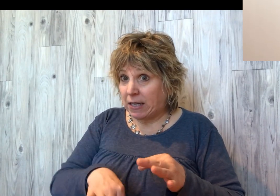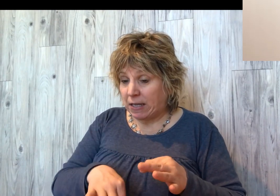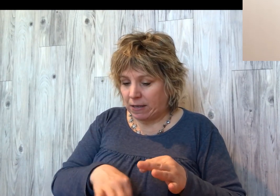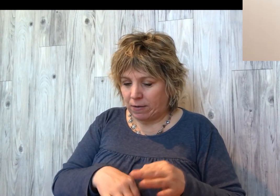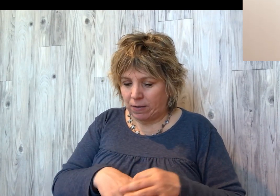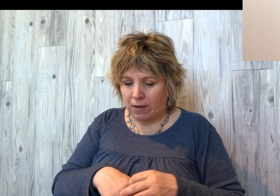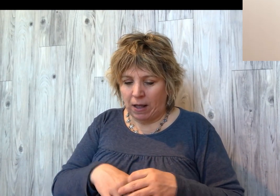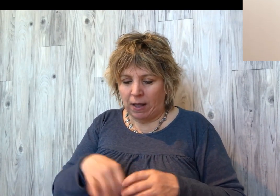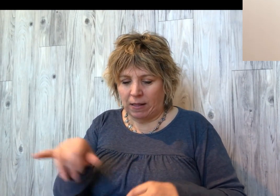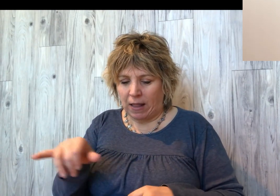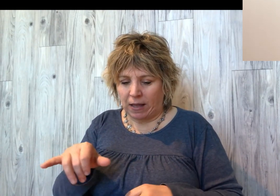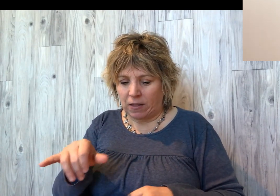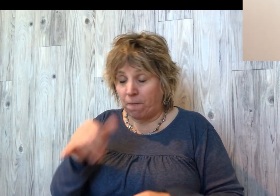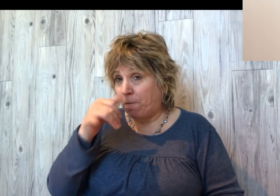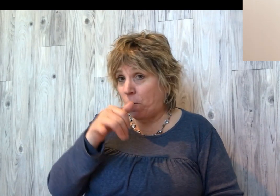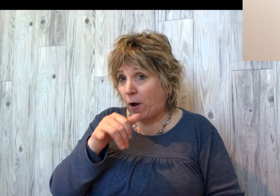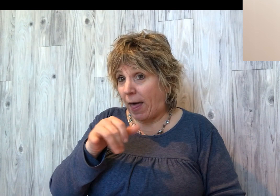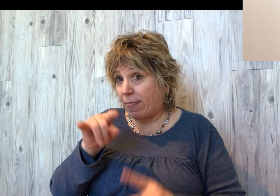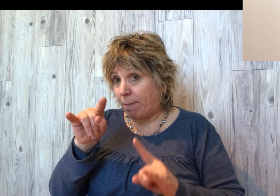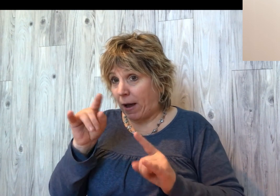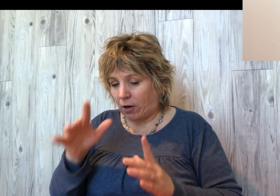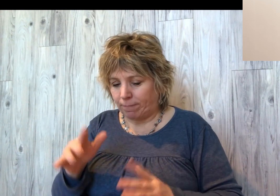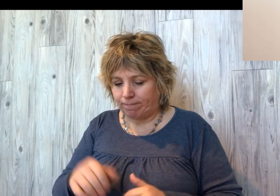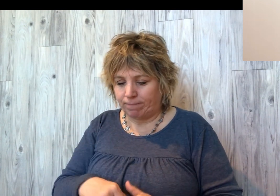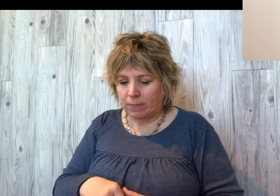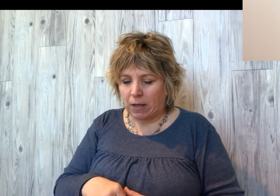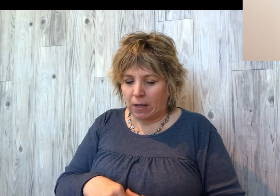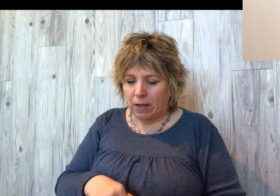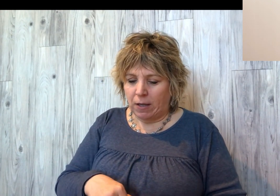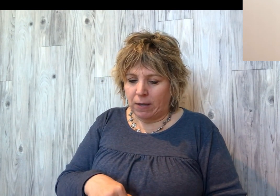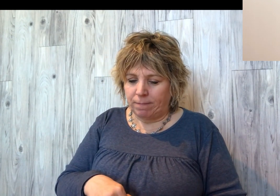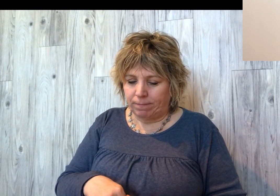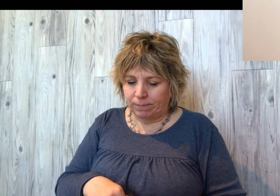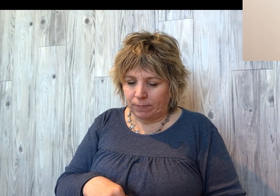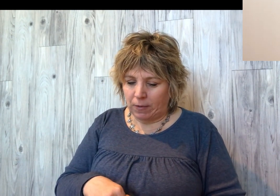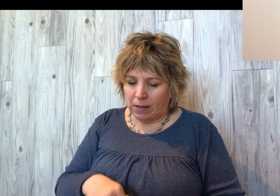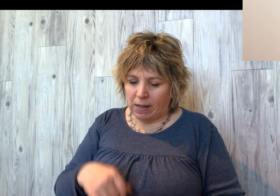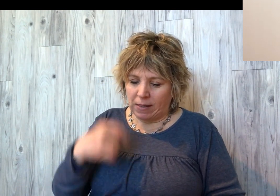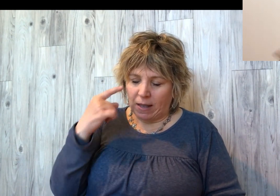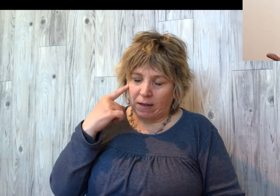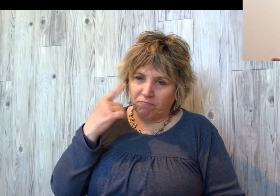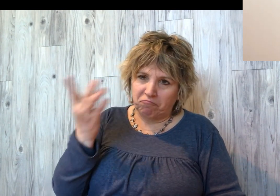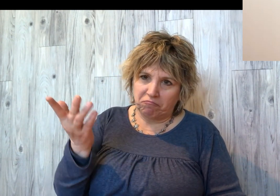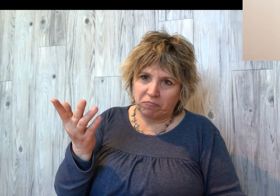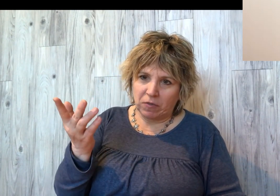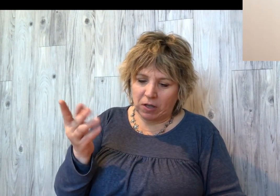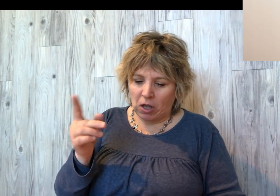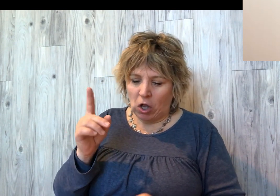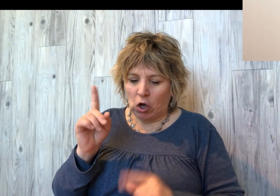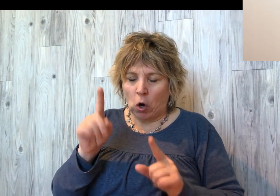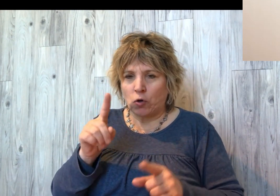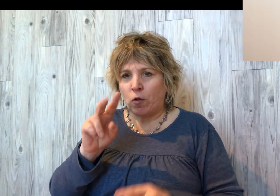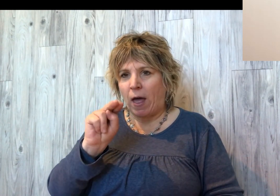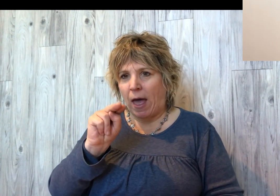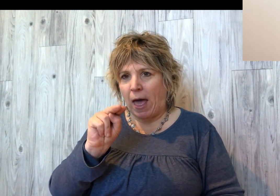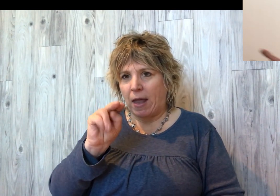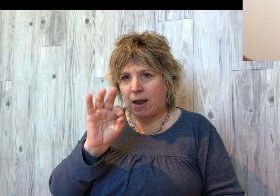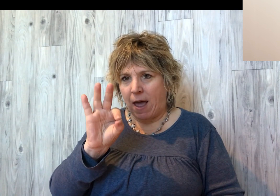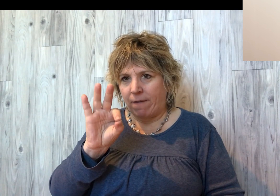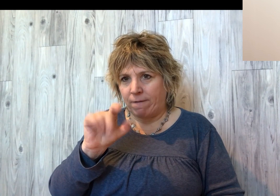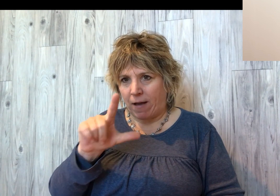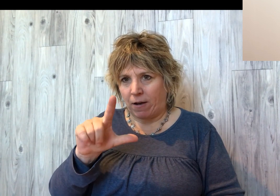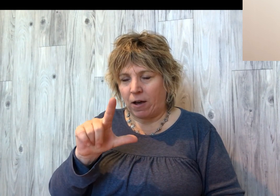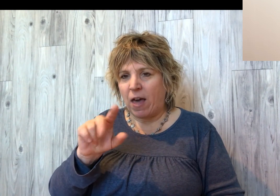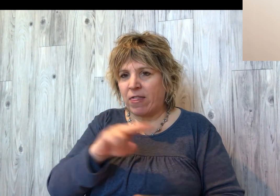the simple, right, the fool, and the mocker? So, go with me on this illustration for a second. I think the way we can do this is let's look at the NFL, the